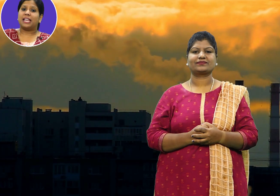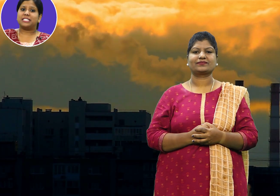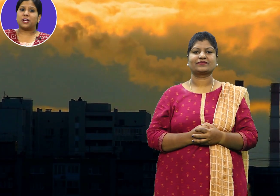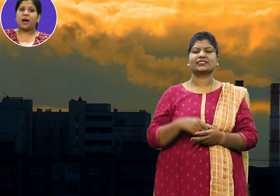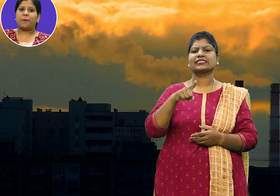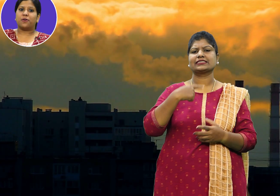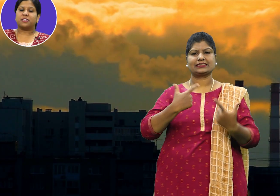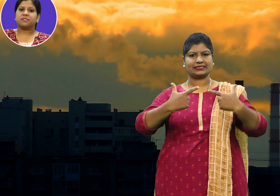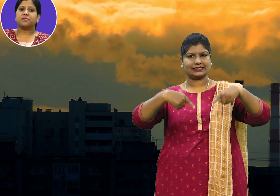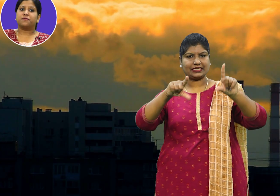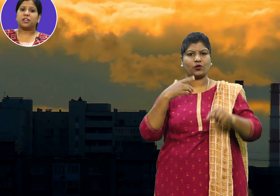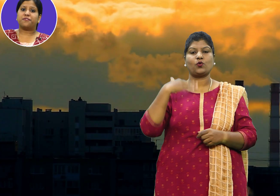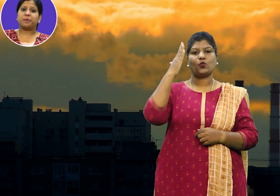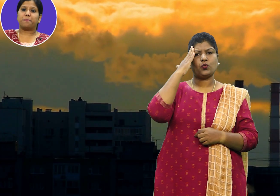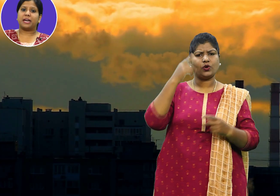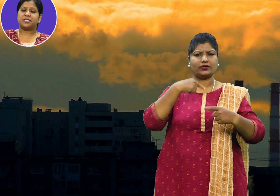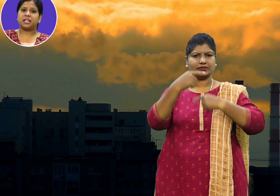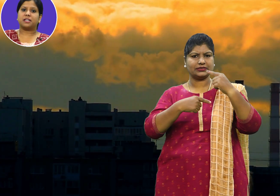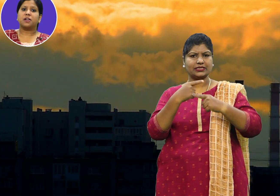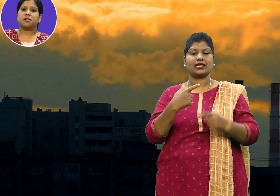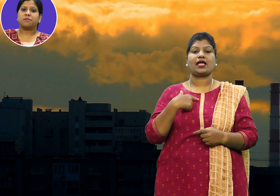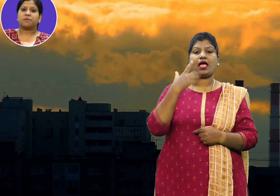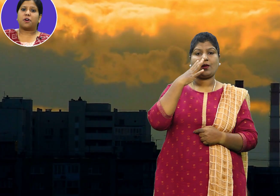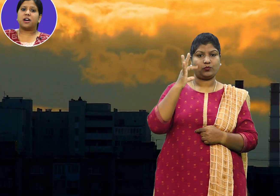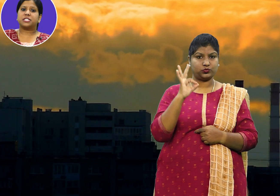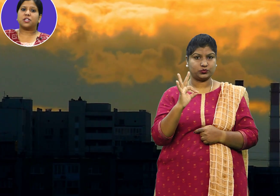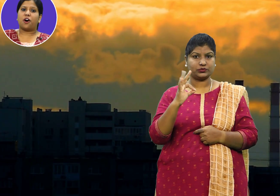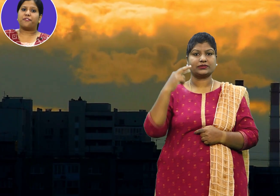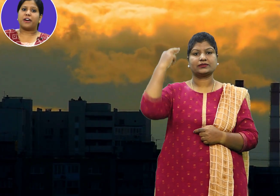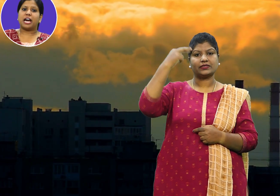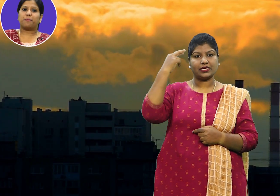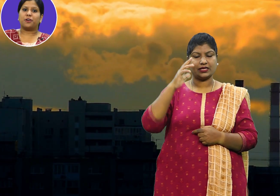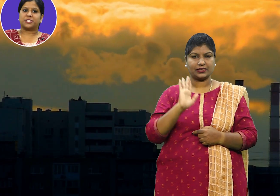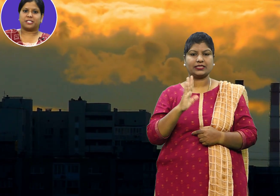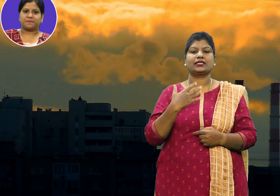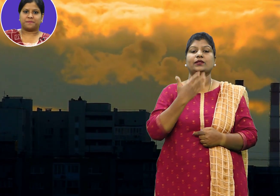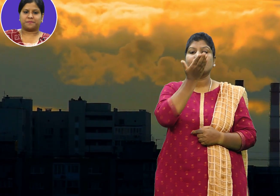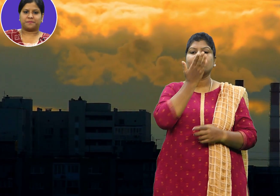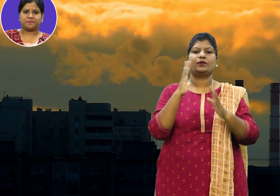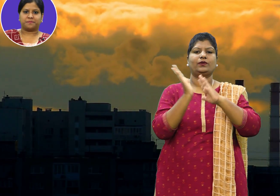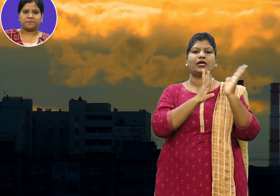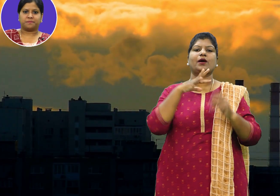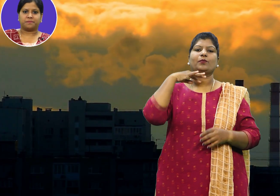So, let's know about one of the major causes of air pollution.